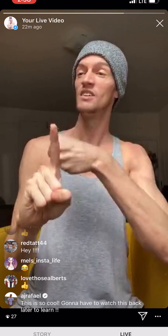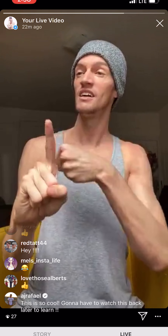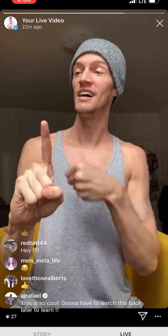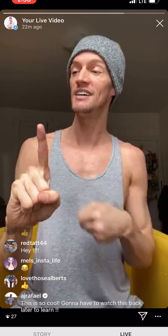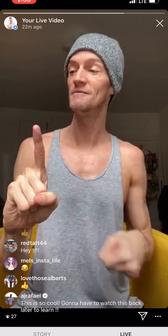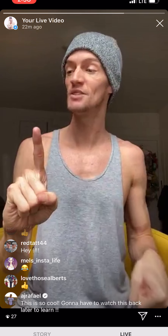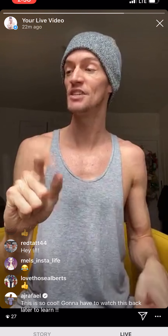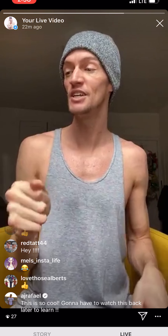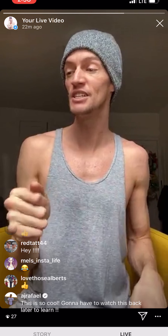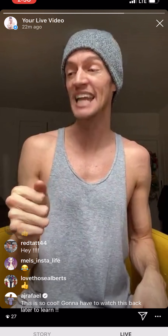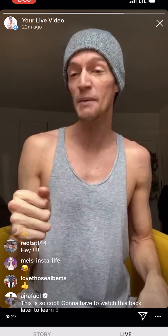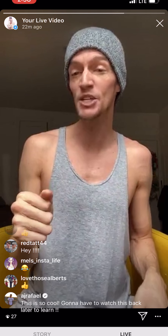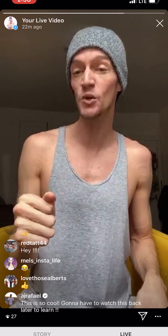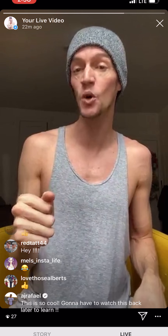Um, to damage or torment.